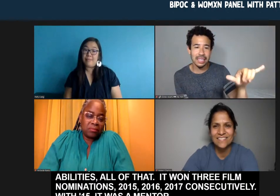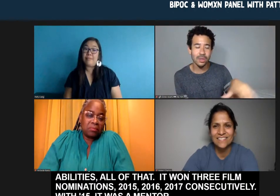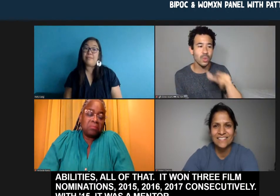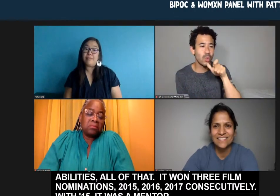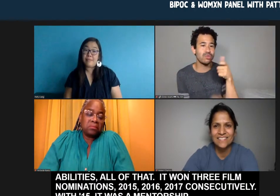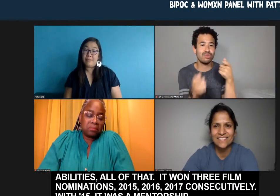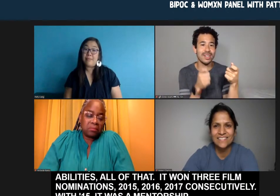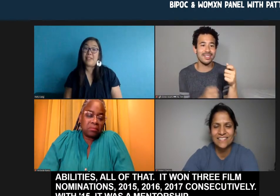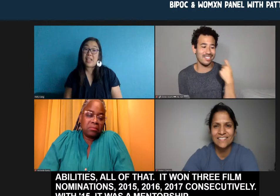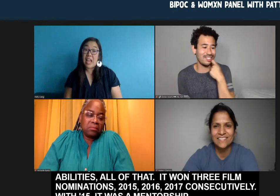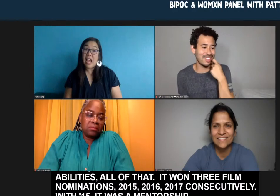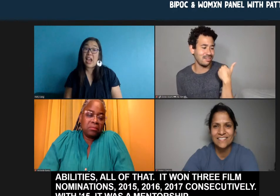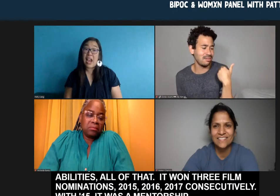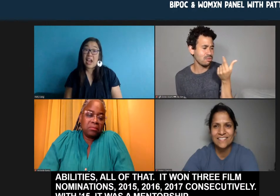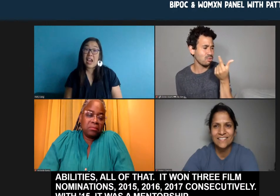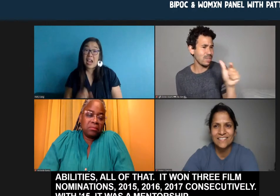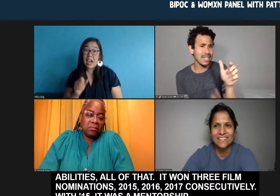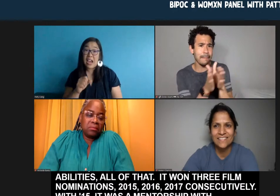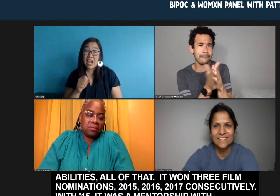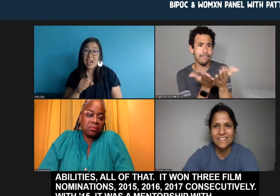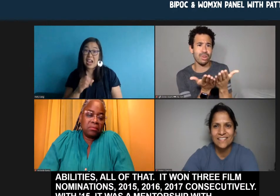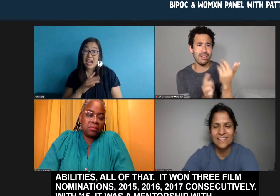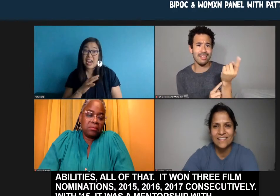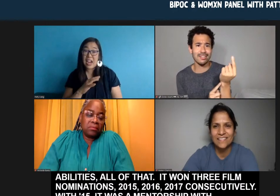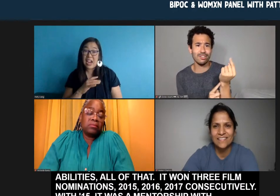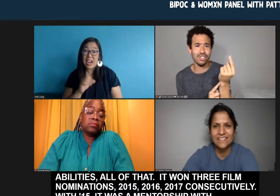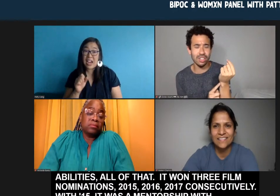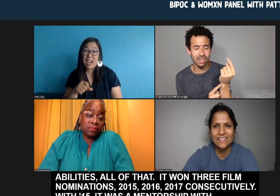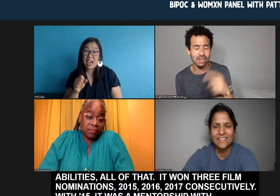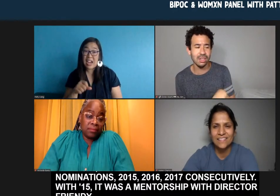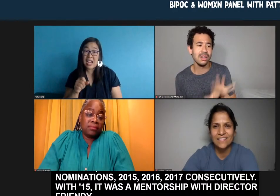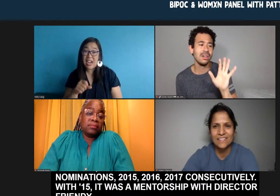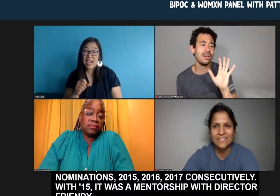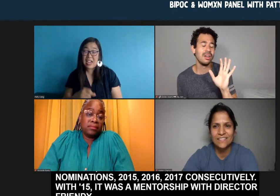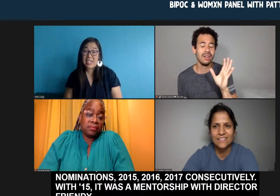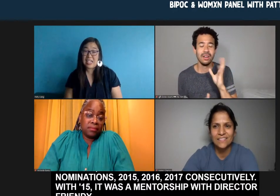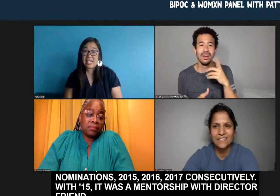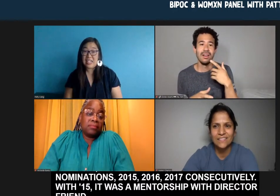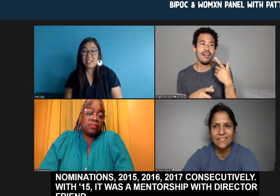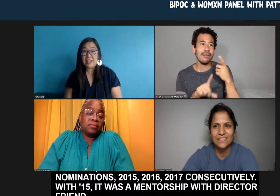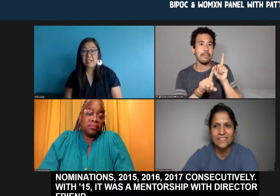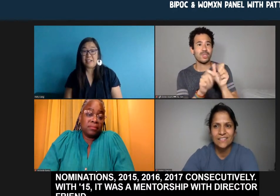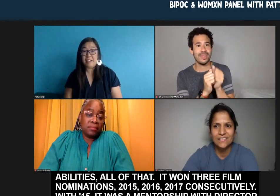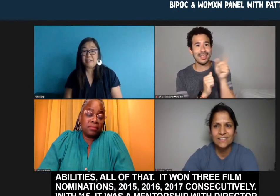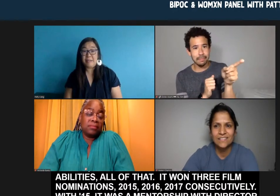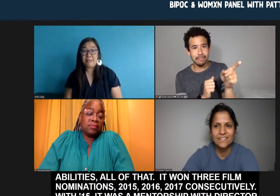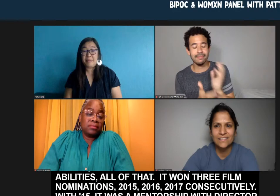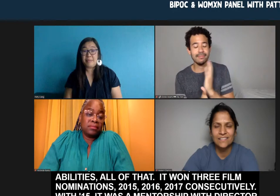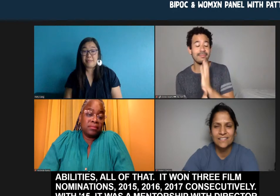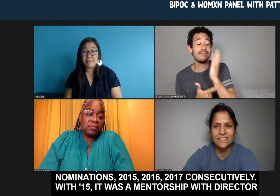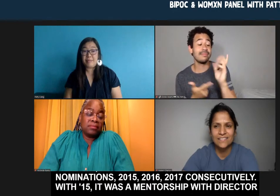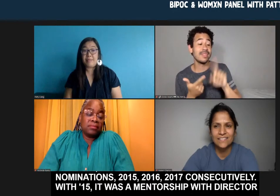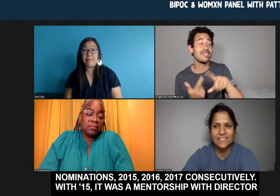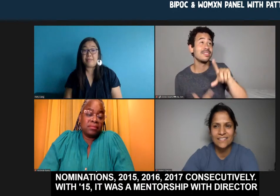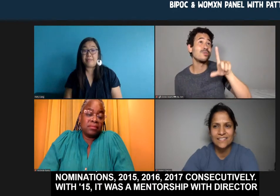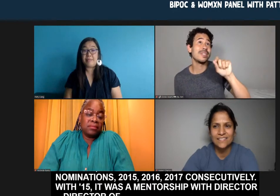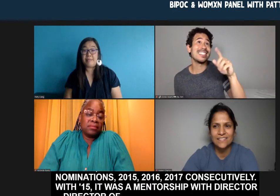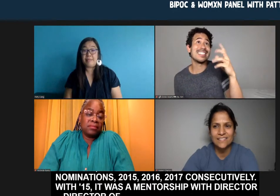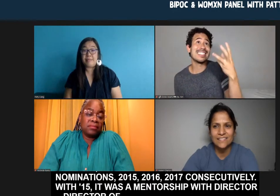Patrol Frenny, who directed, there was a Green Book, the director of Green Book last year. And mentored with him,